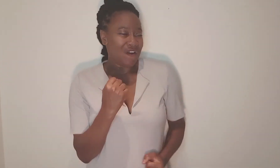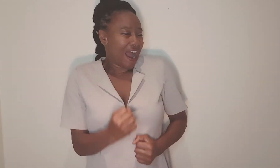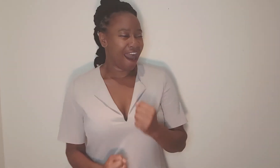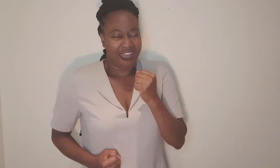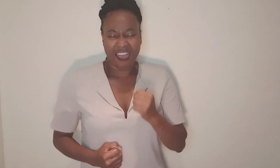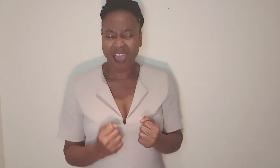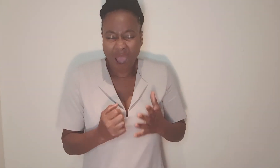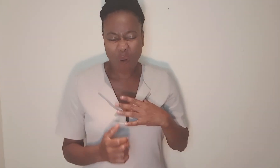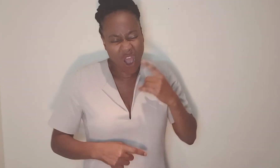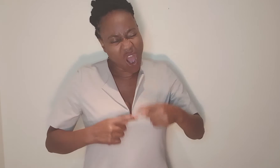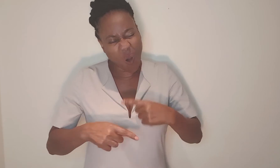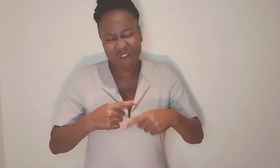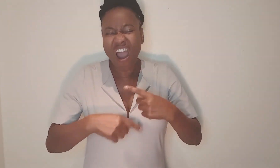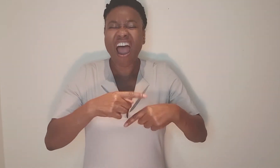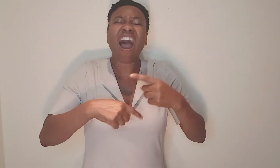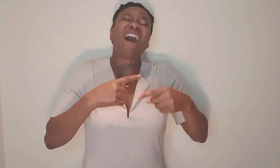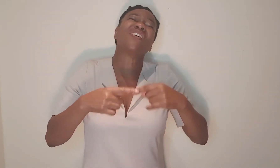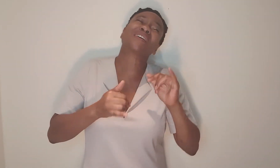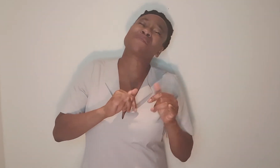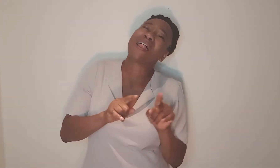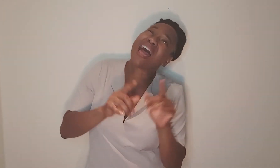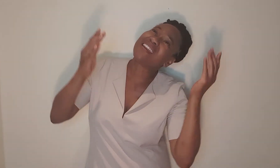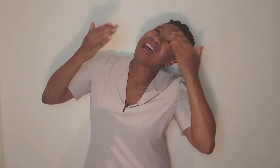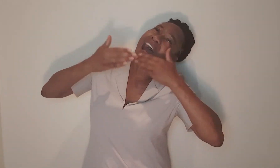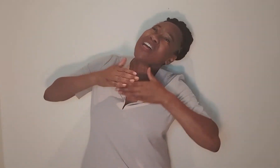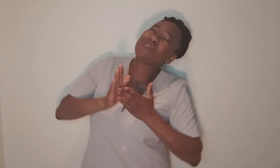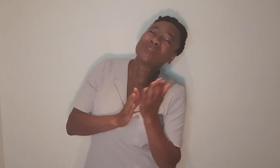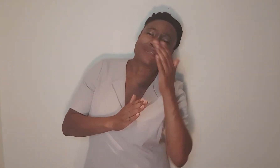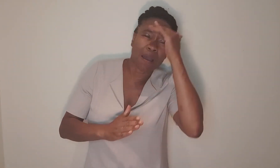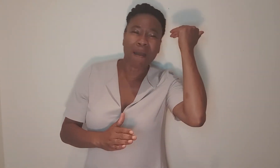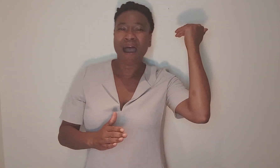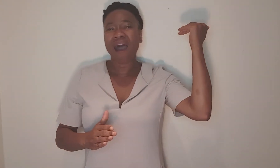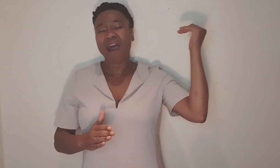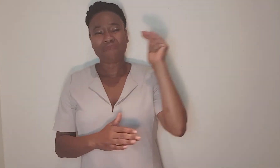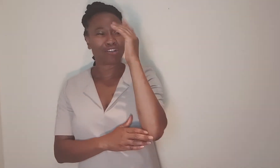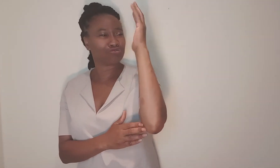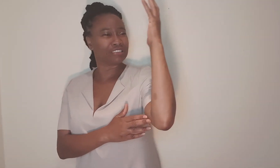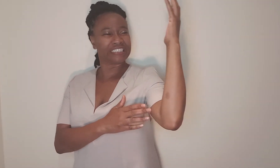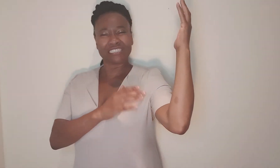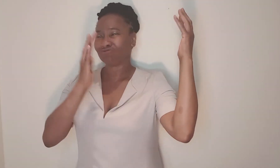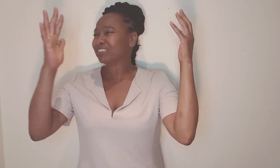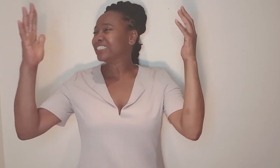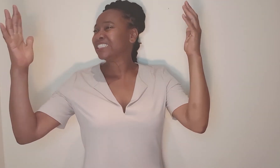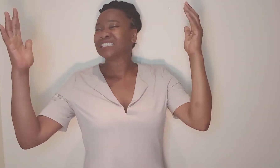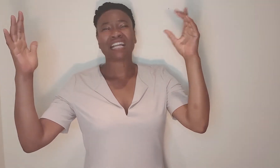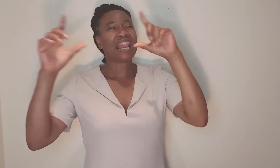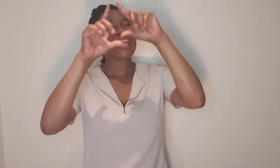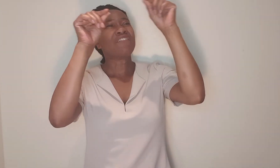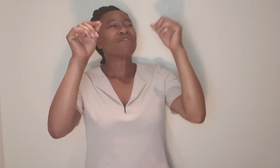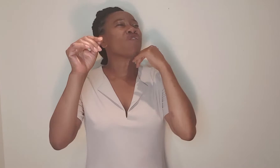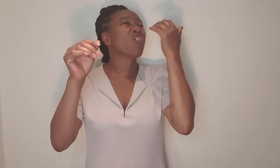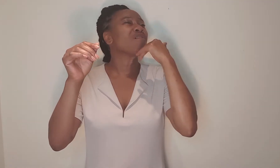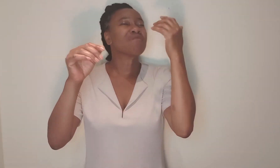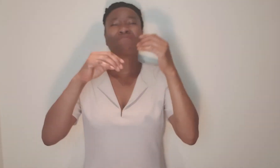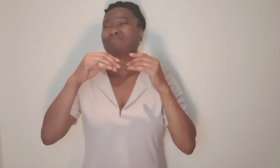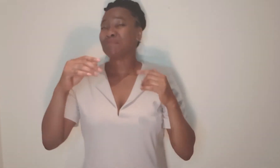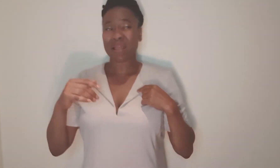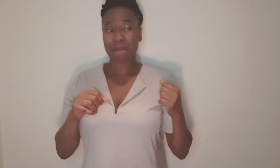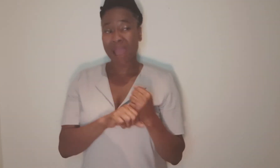like the nights in summer, when my trees are full of leaves and they dapple the square, and I make a date with Stevie to go to Ducky at RVT, where I know